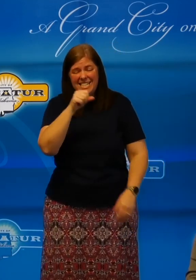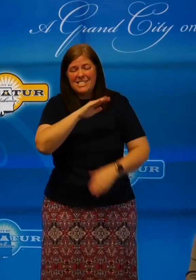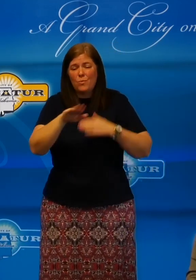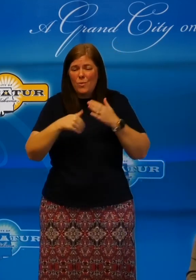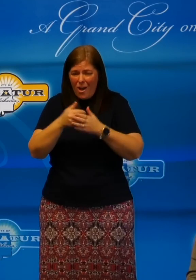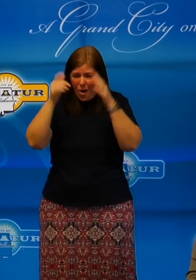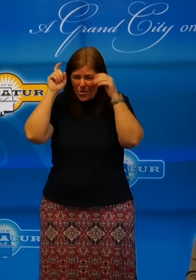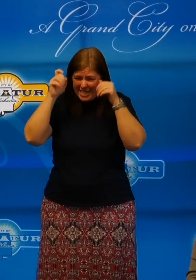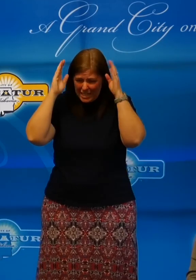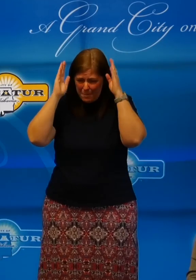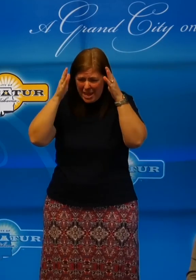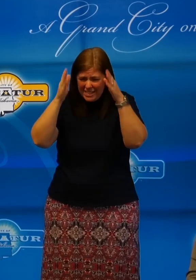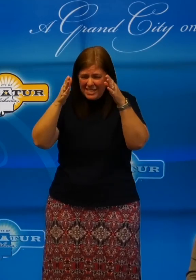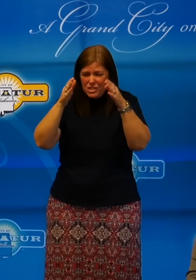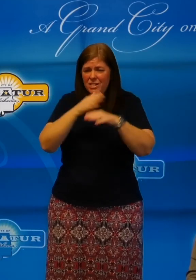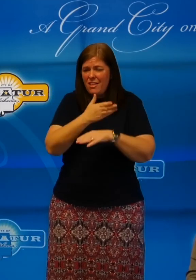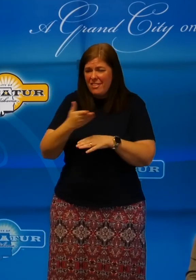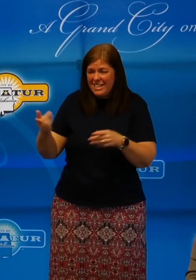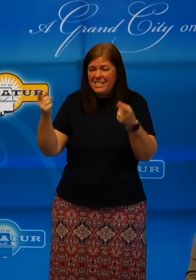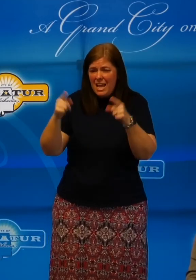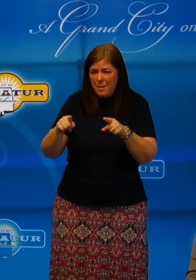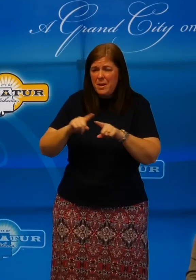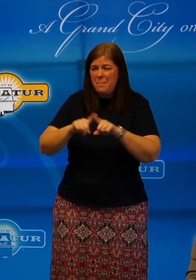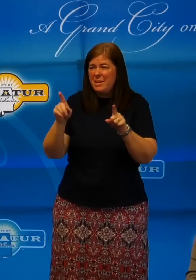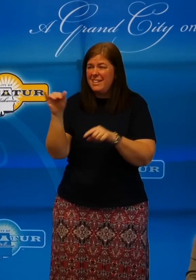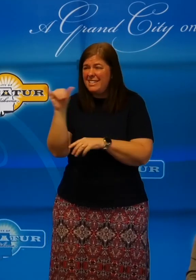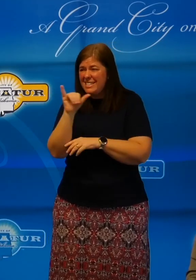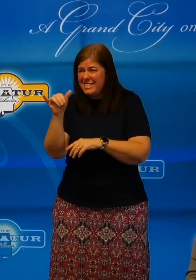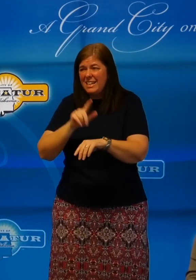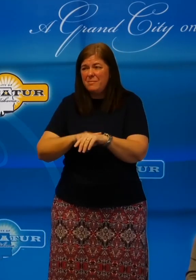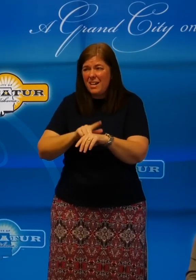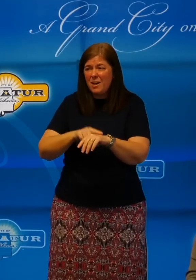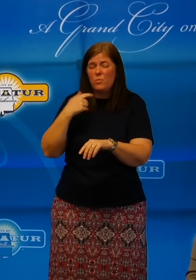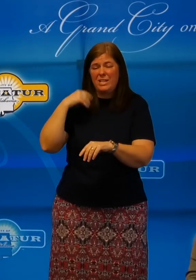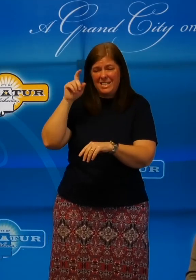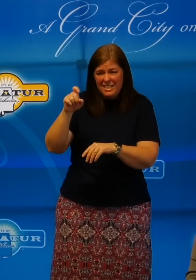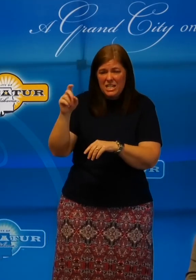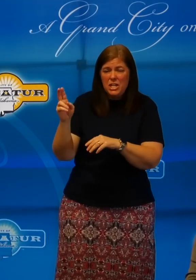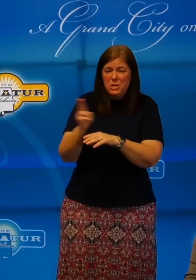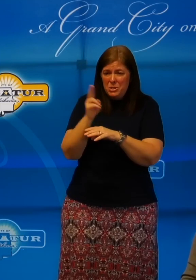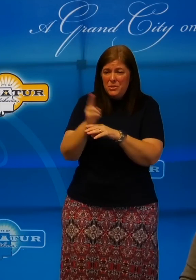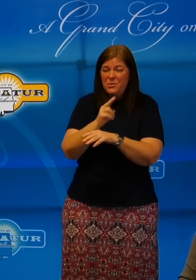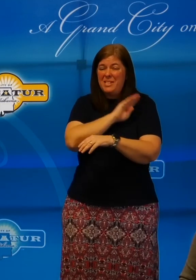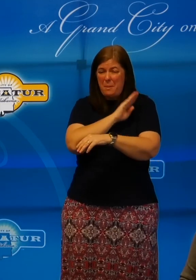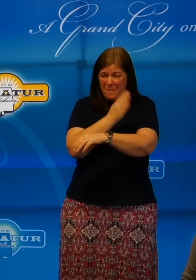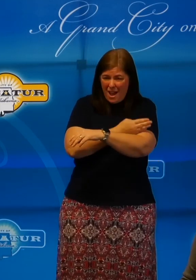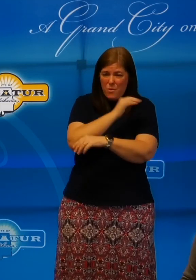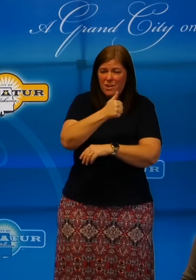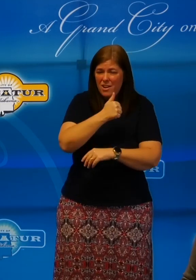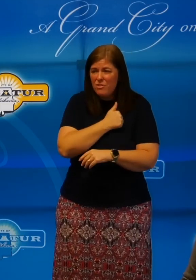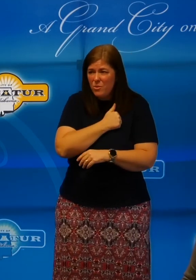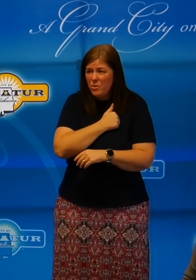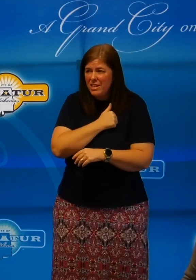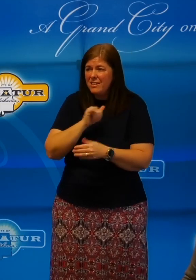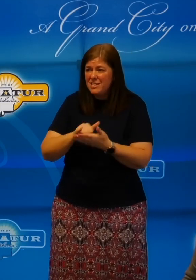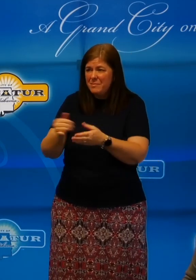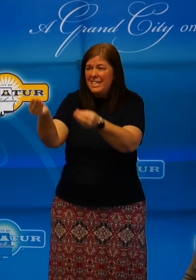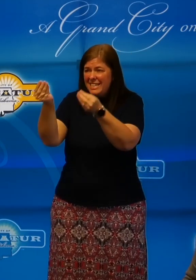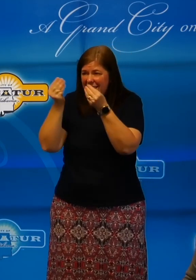what's happening around us. But at the same time, we need to use the power and authority that's been given unto us to speak against this